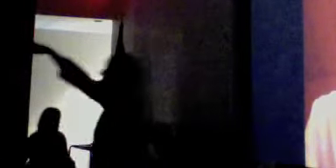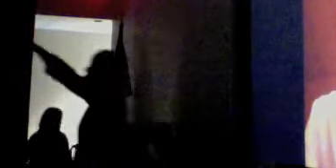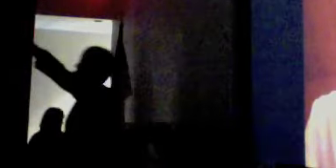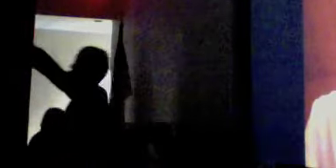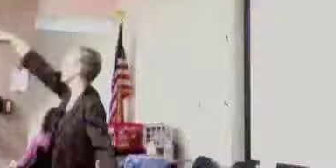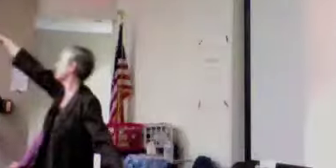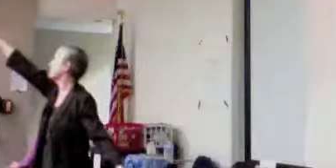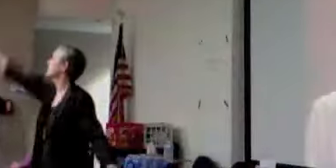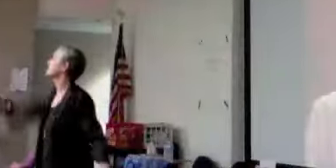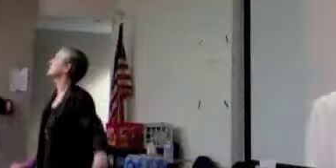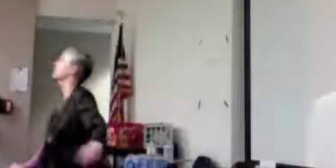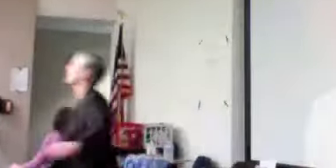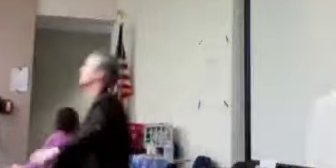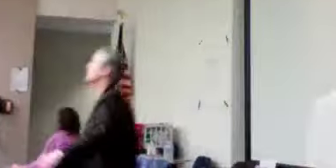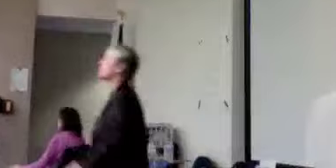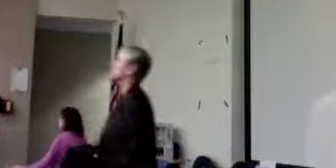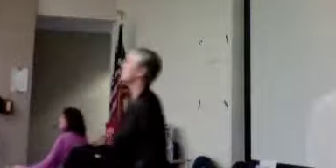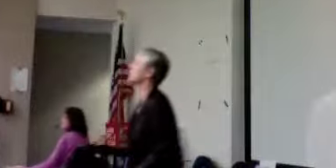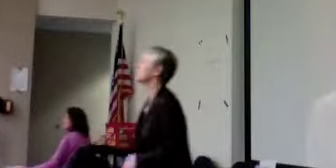just over there.